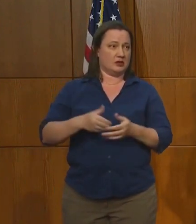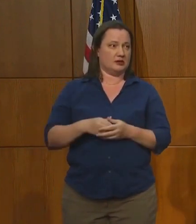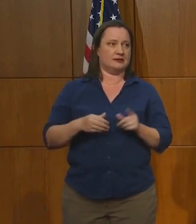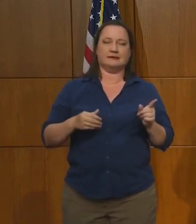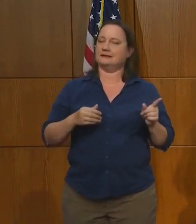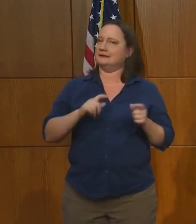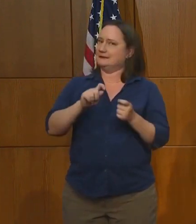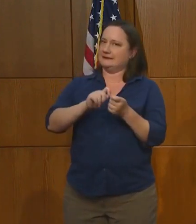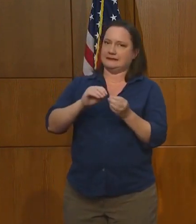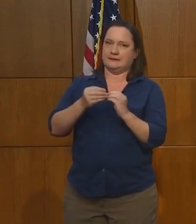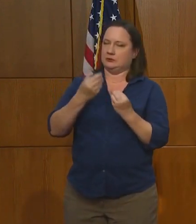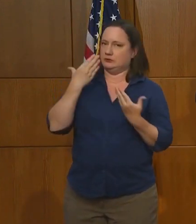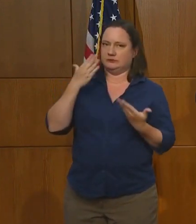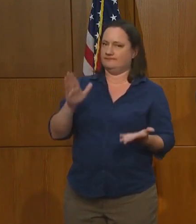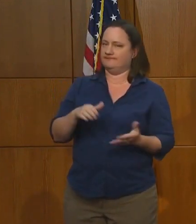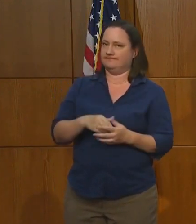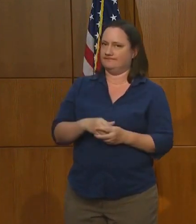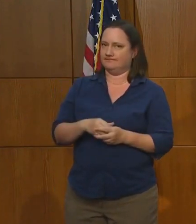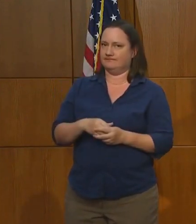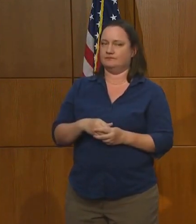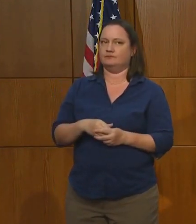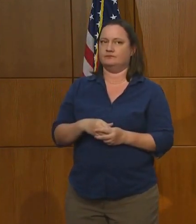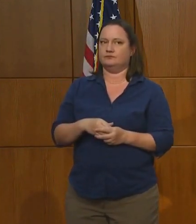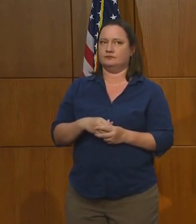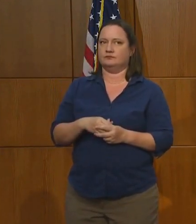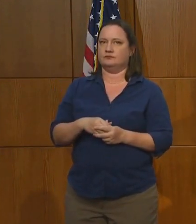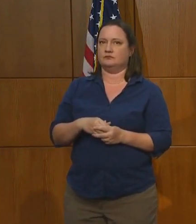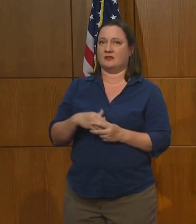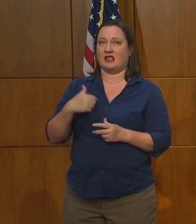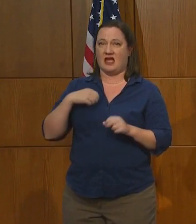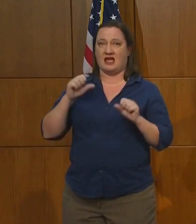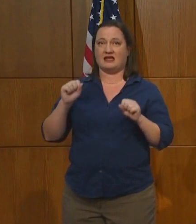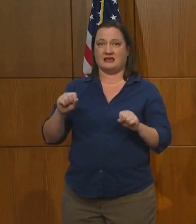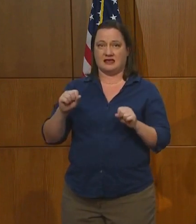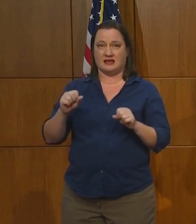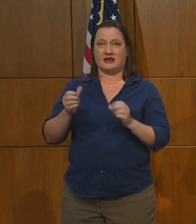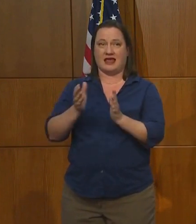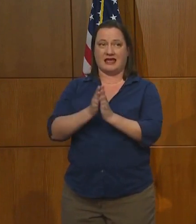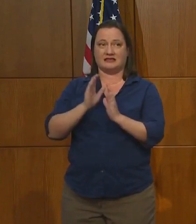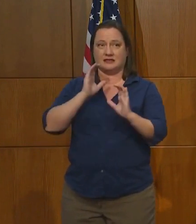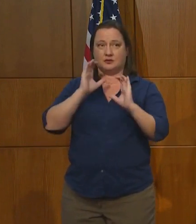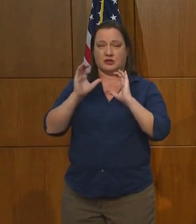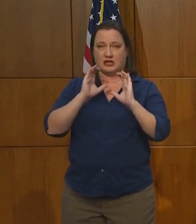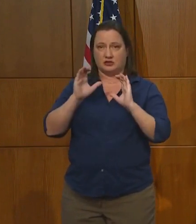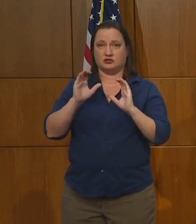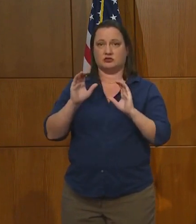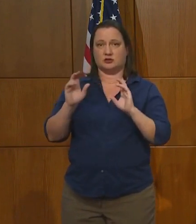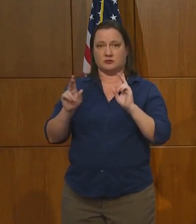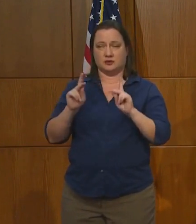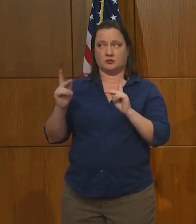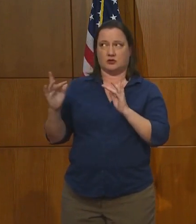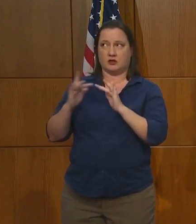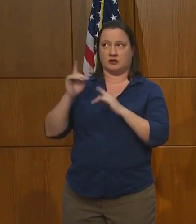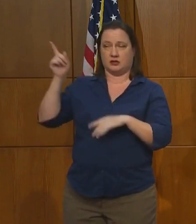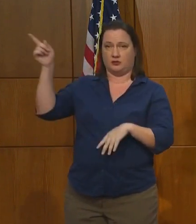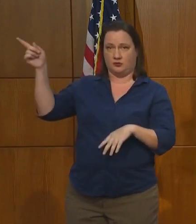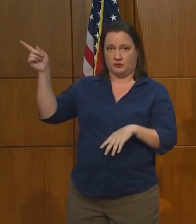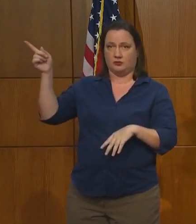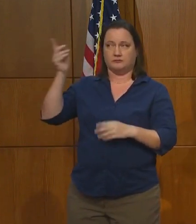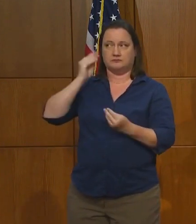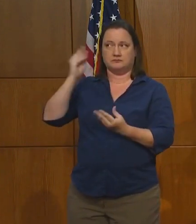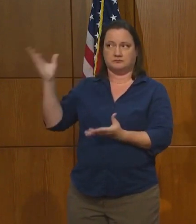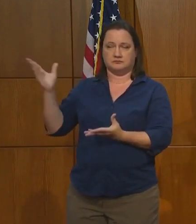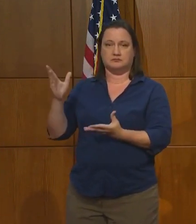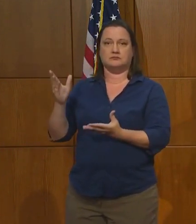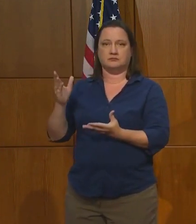I don't have those numbers right on me, but I can have our communications folks get in touch with you and provide you with